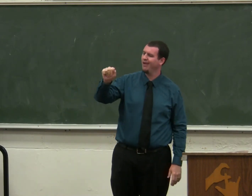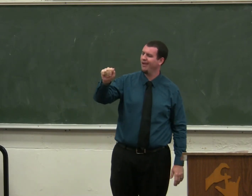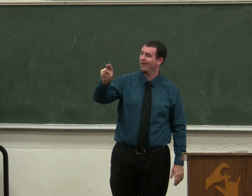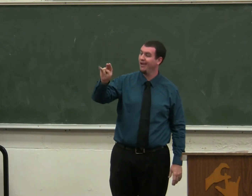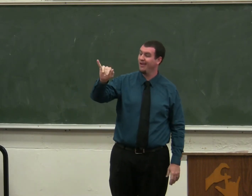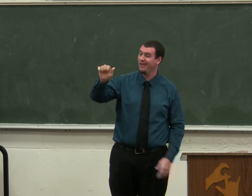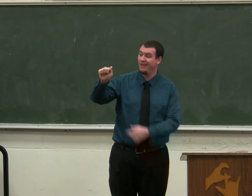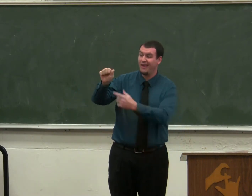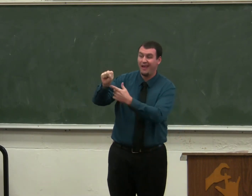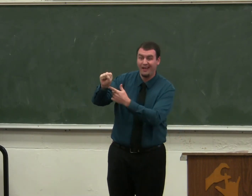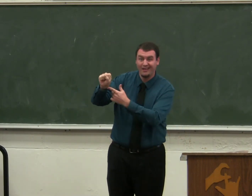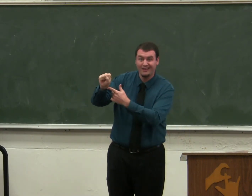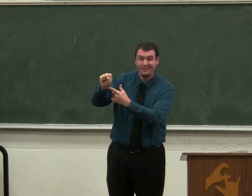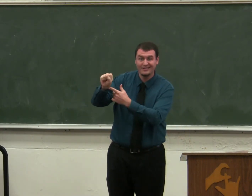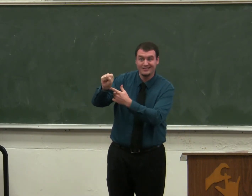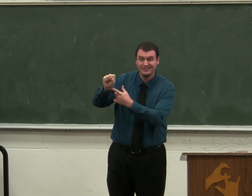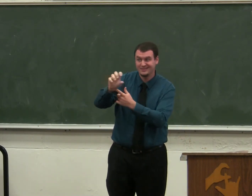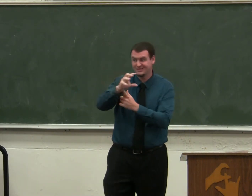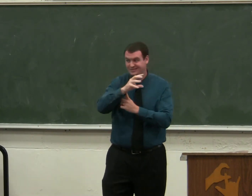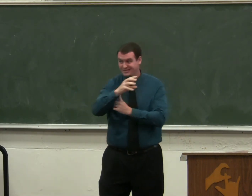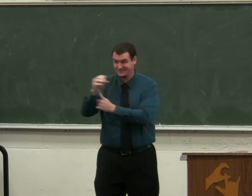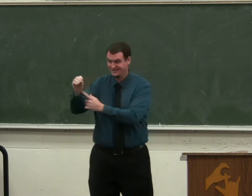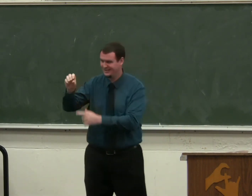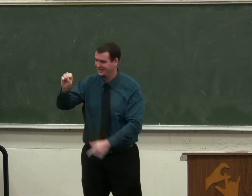Their names were Ananias